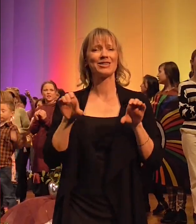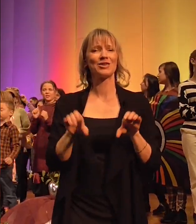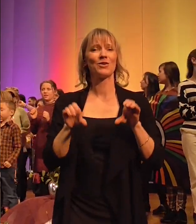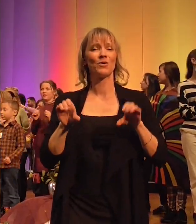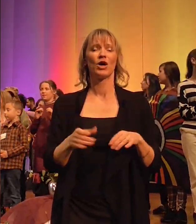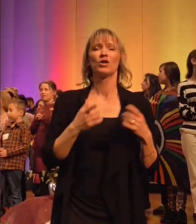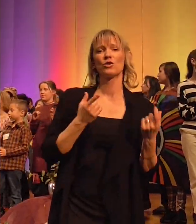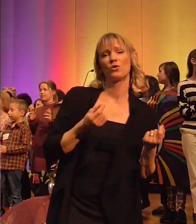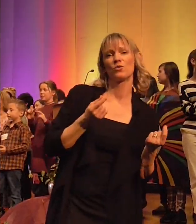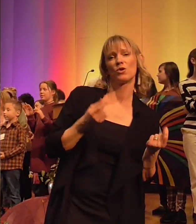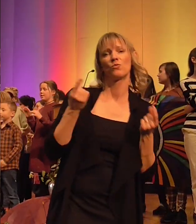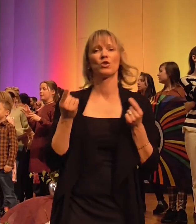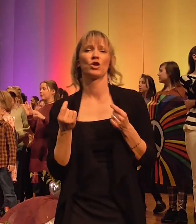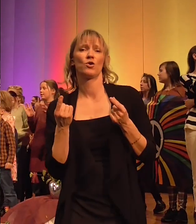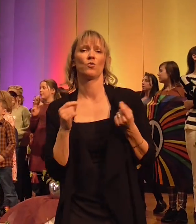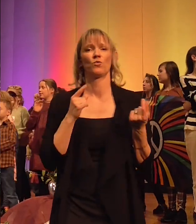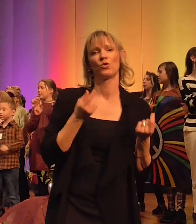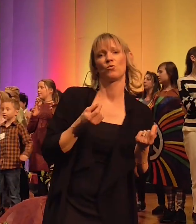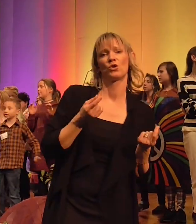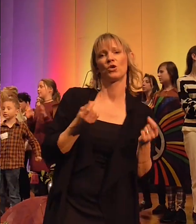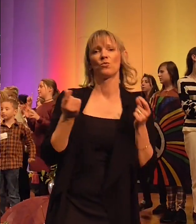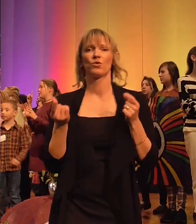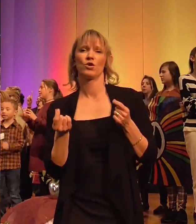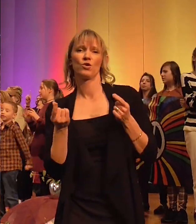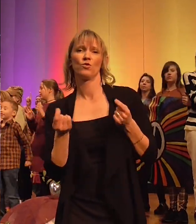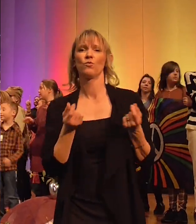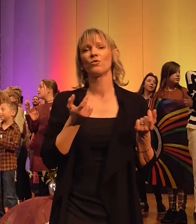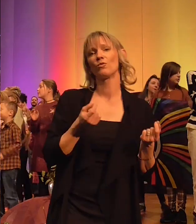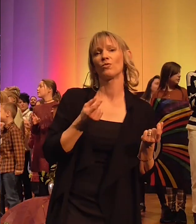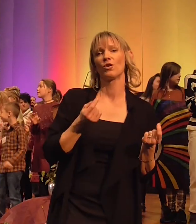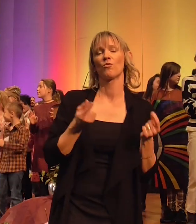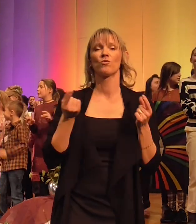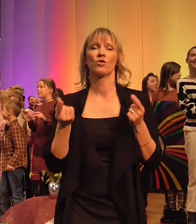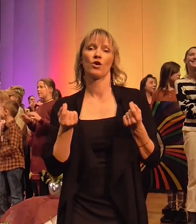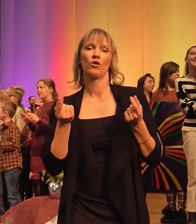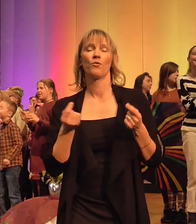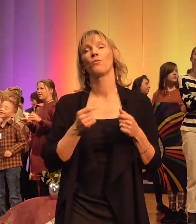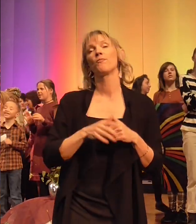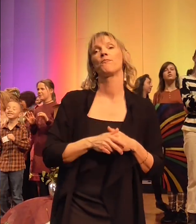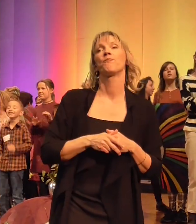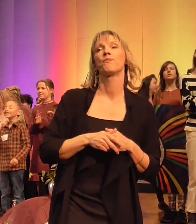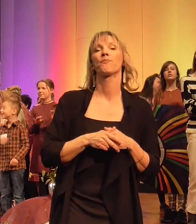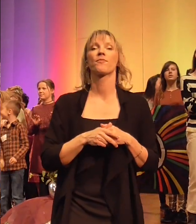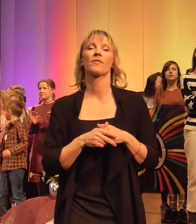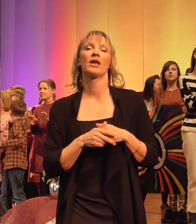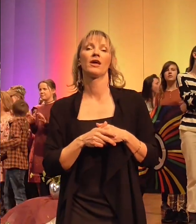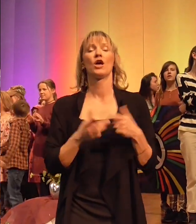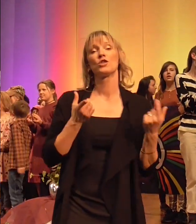can do. Do, do, do, do, do, do, do, do, do.